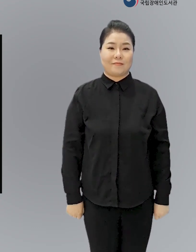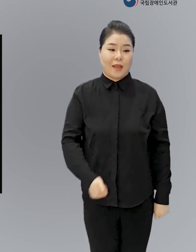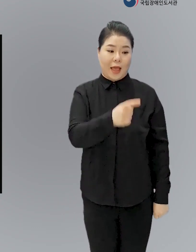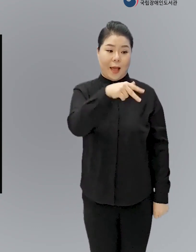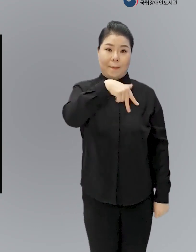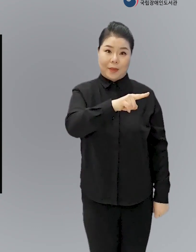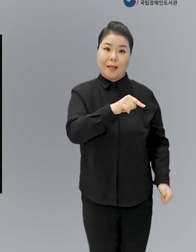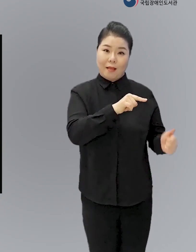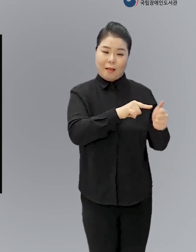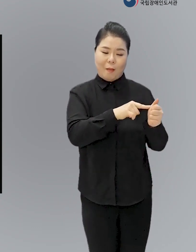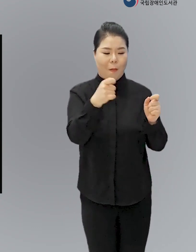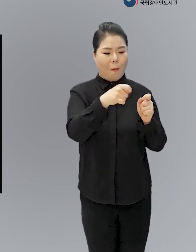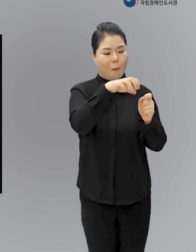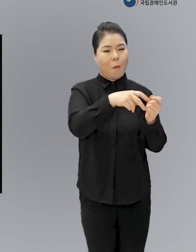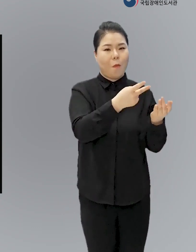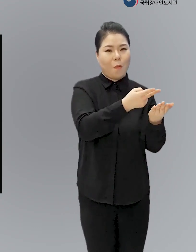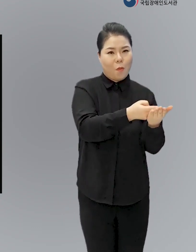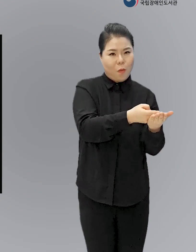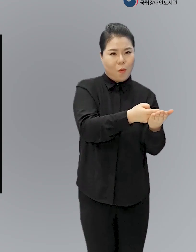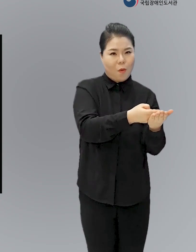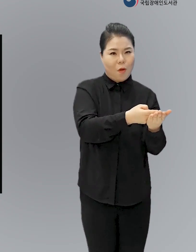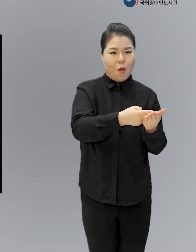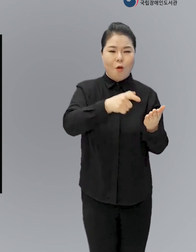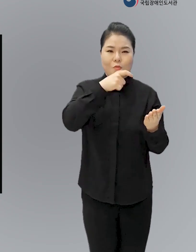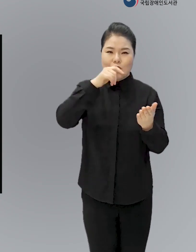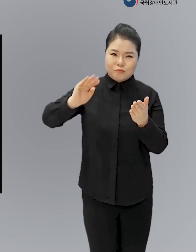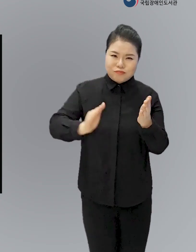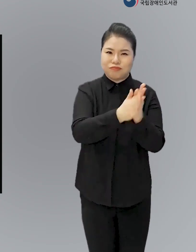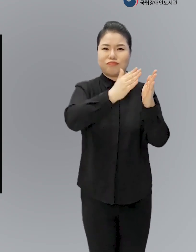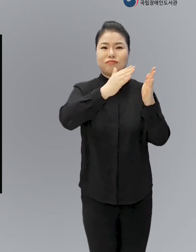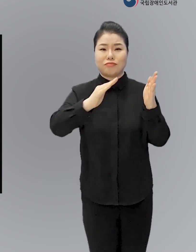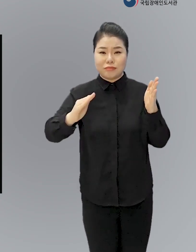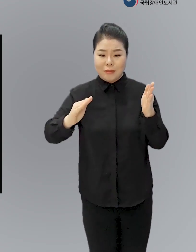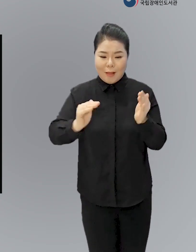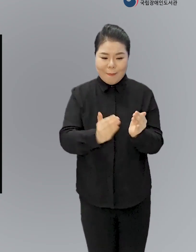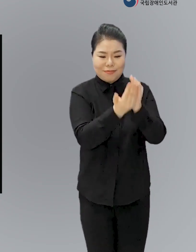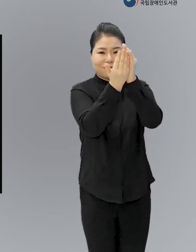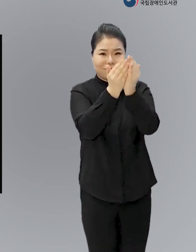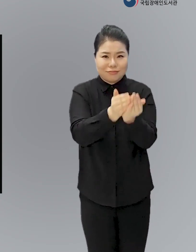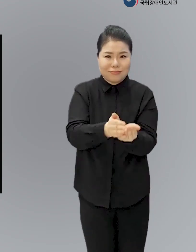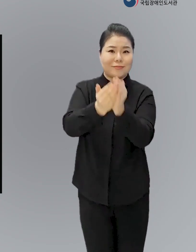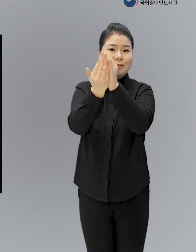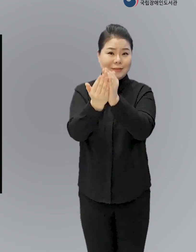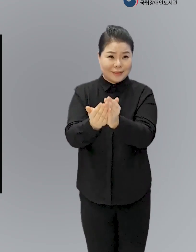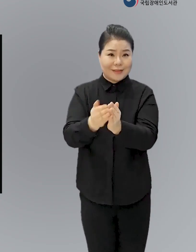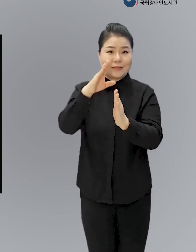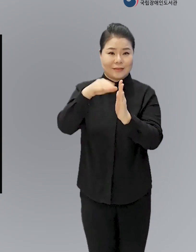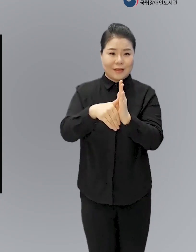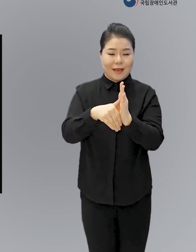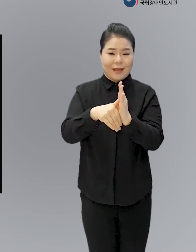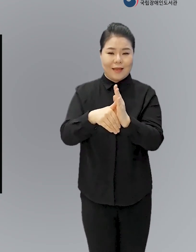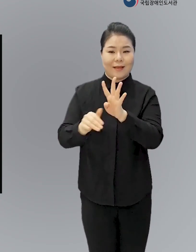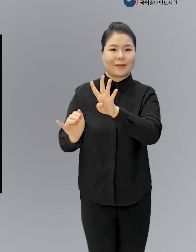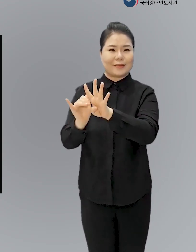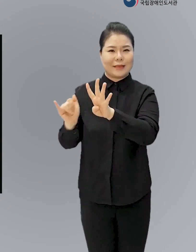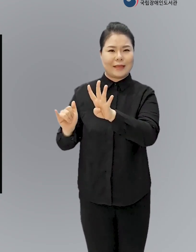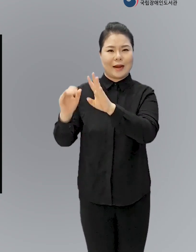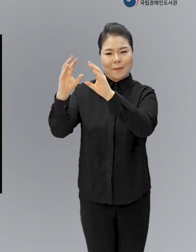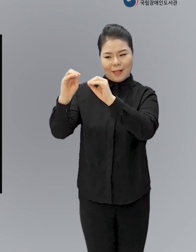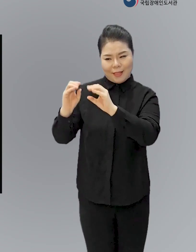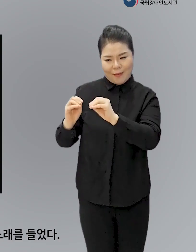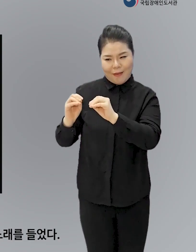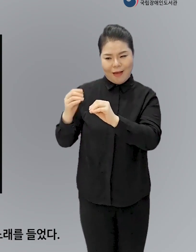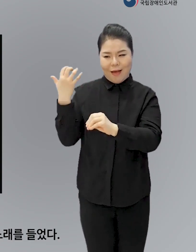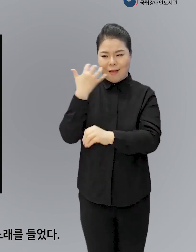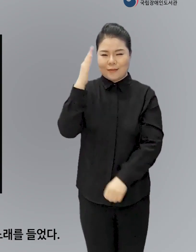So he lay close too, listening to their conversation and their profanities and their gloomy homesick